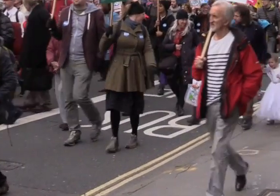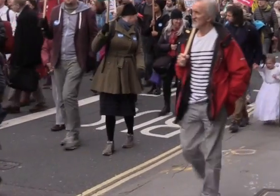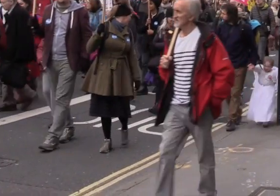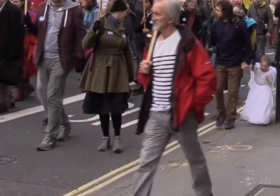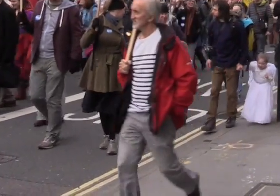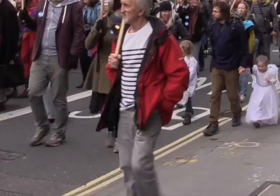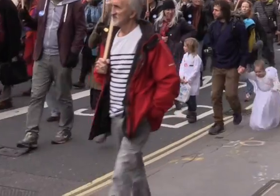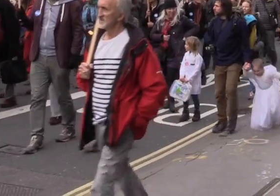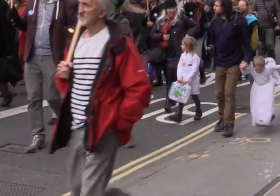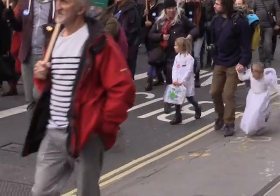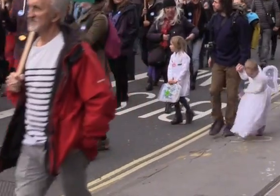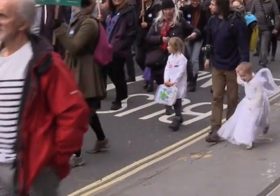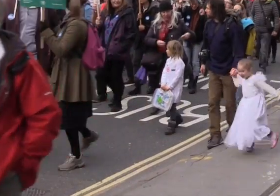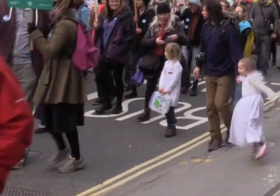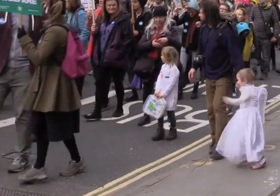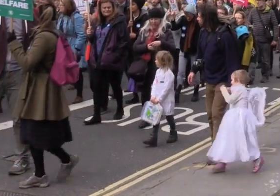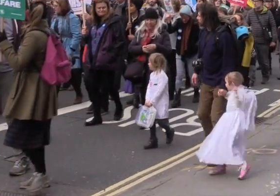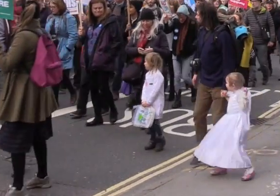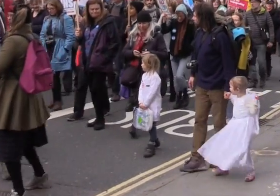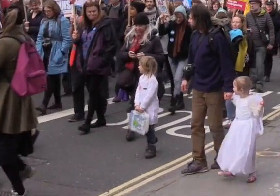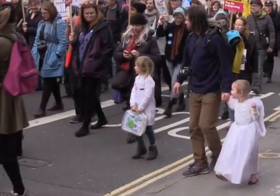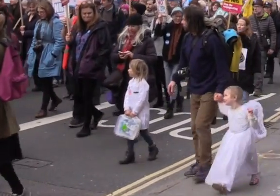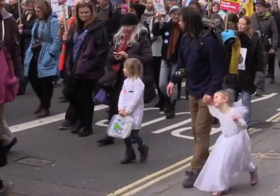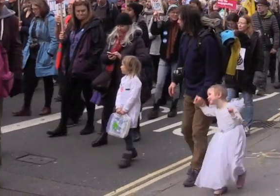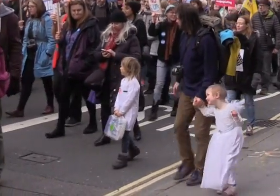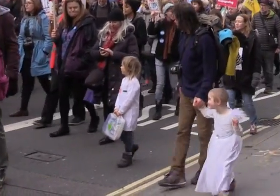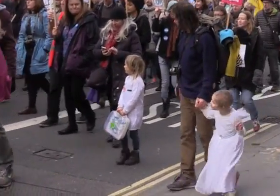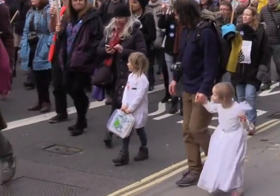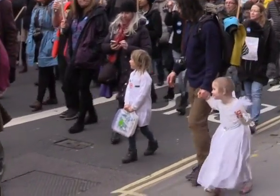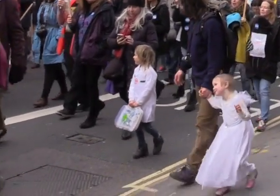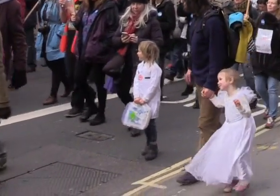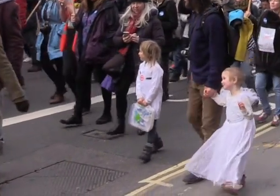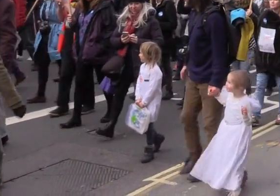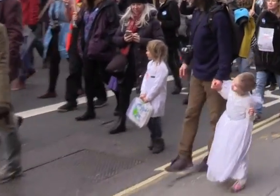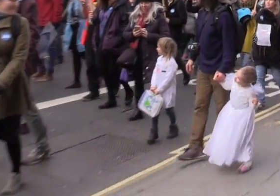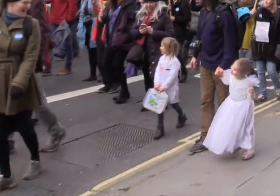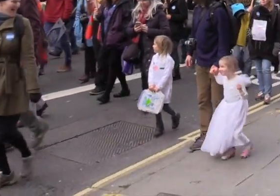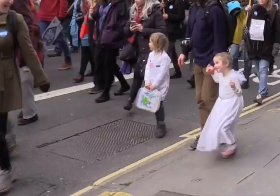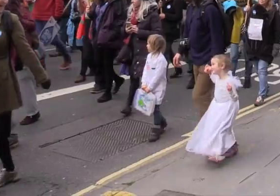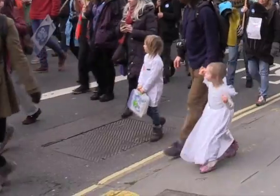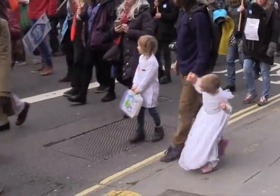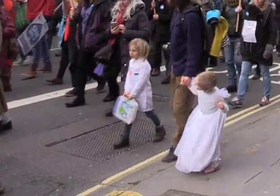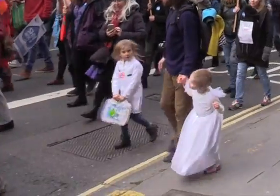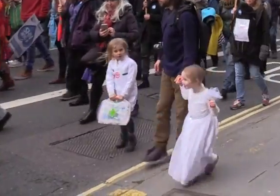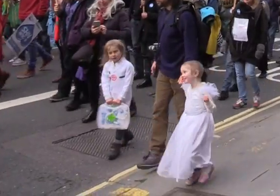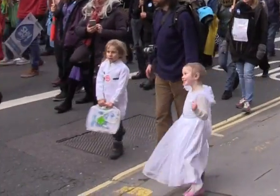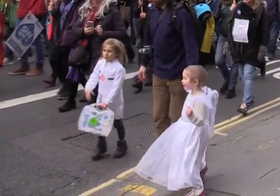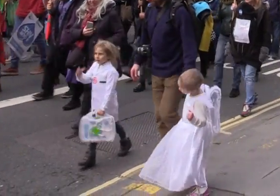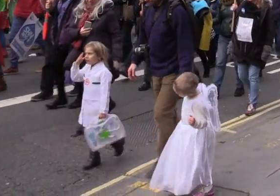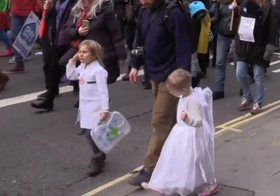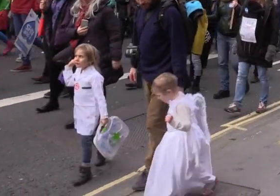the streets in order to get a few pennies so they could see the doctors. And they drilled into me